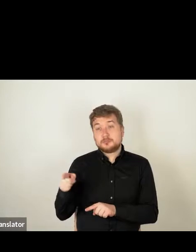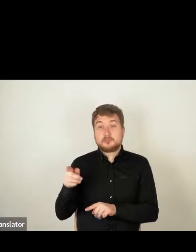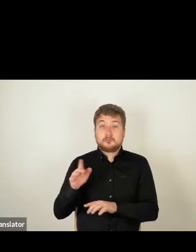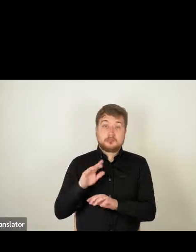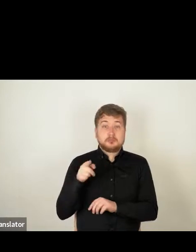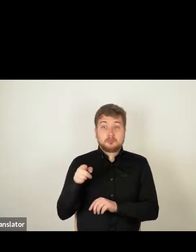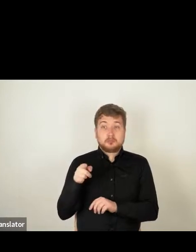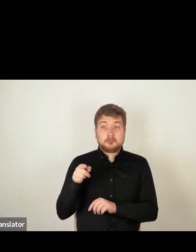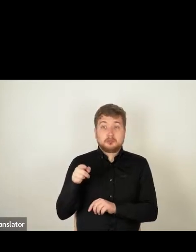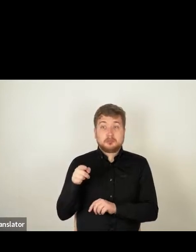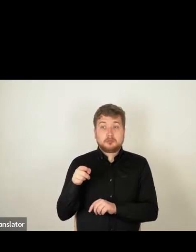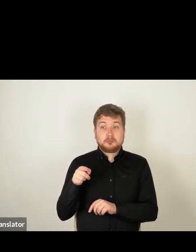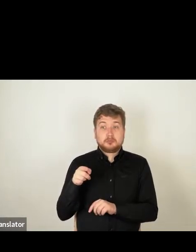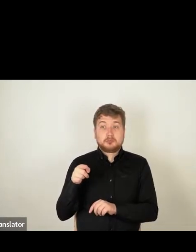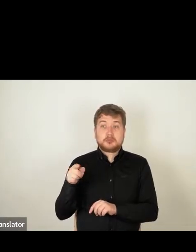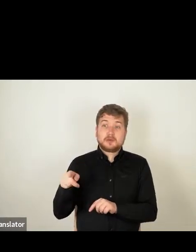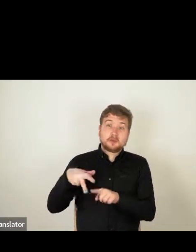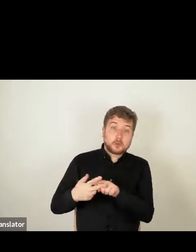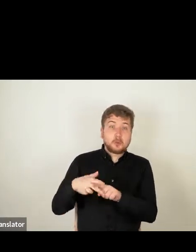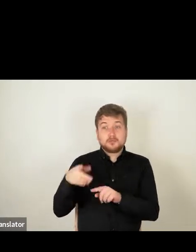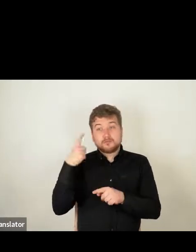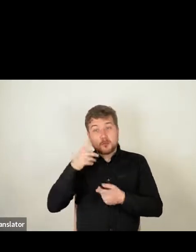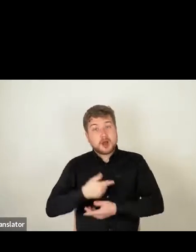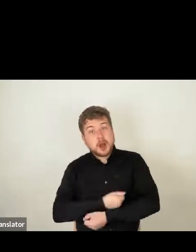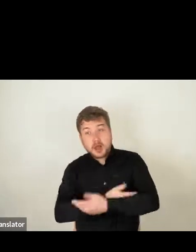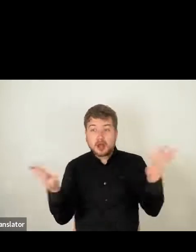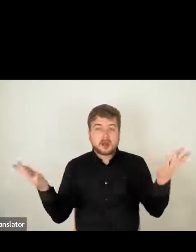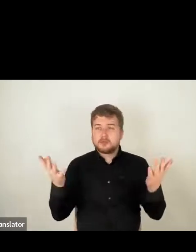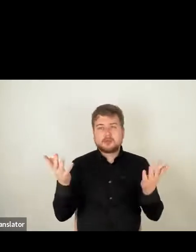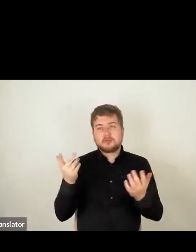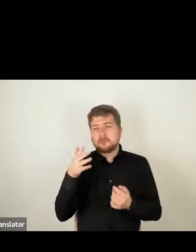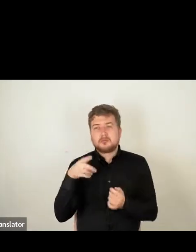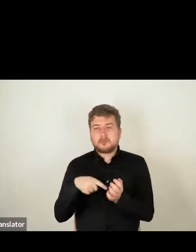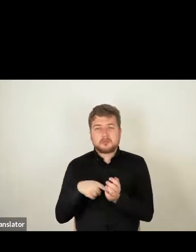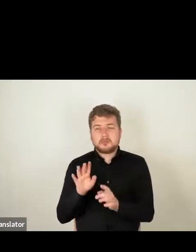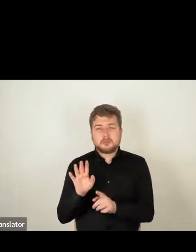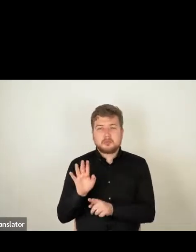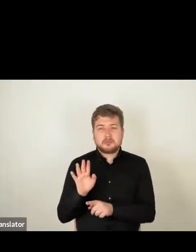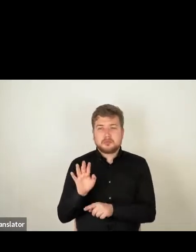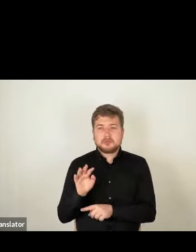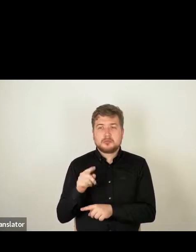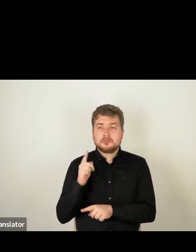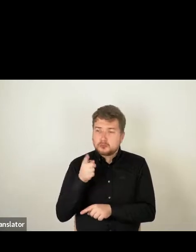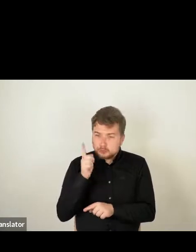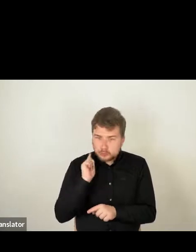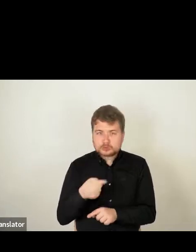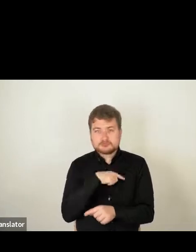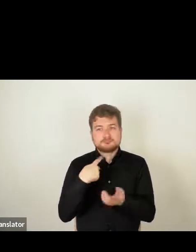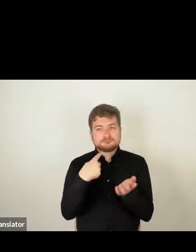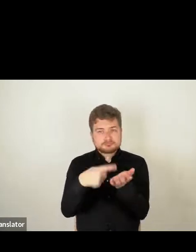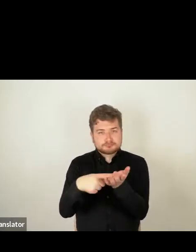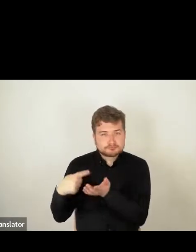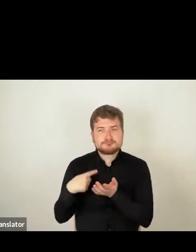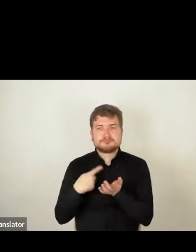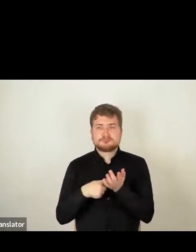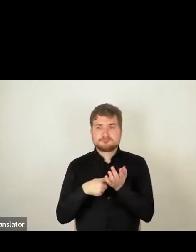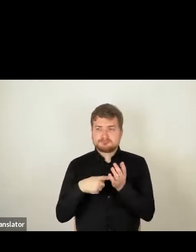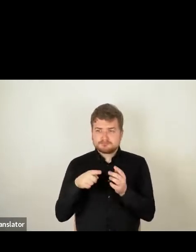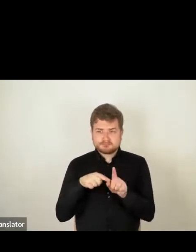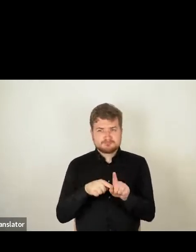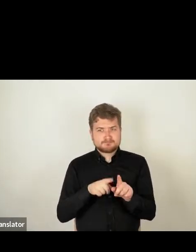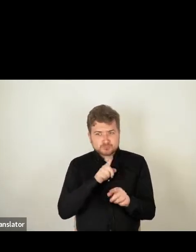Parliamentary Assembly to read, it's there, it's part of the Parliamentary Assembly, but to talk about real movements forward, not